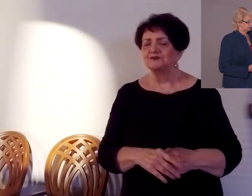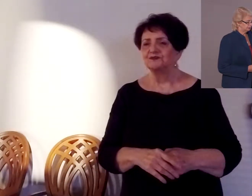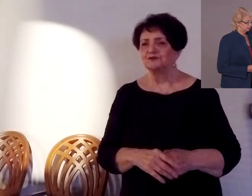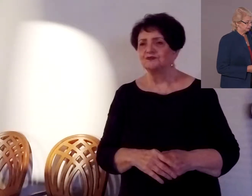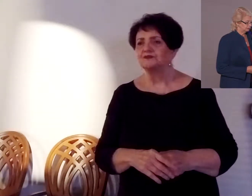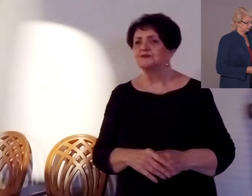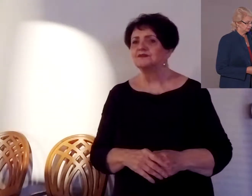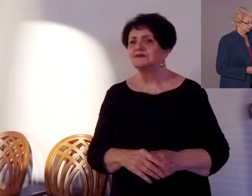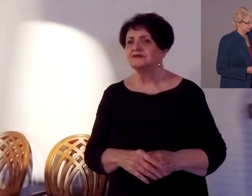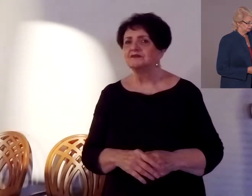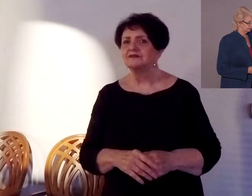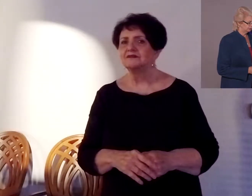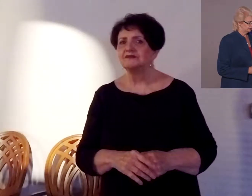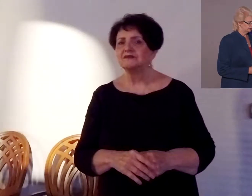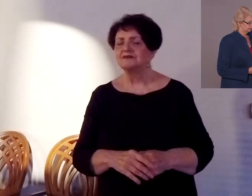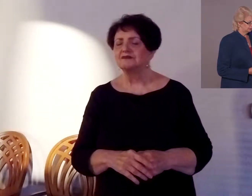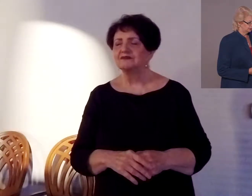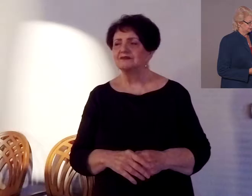But